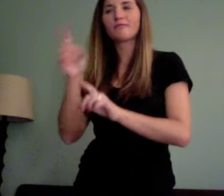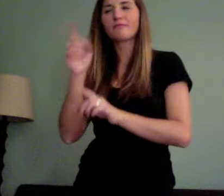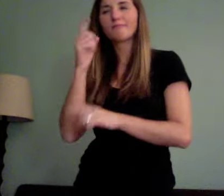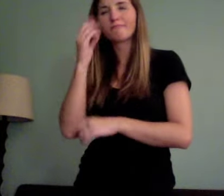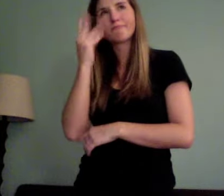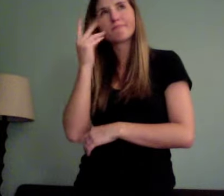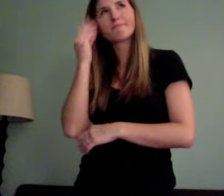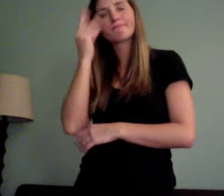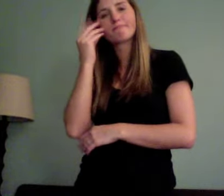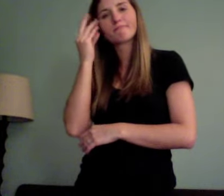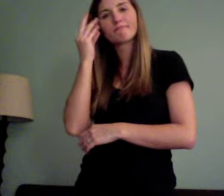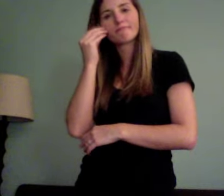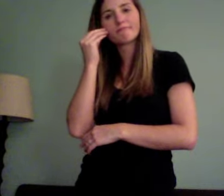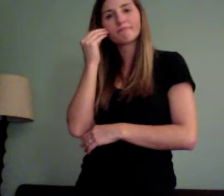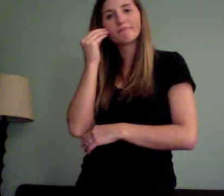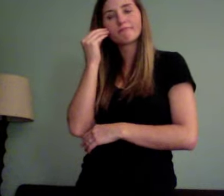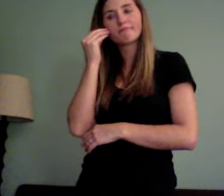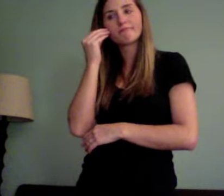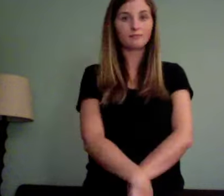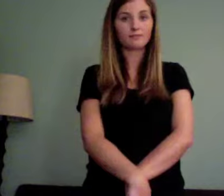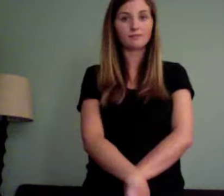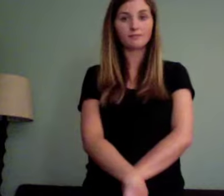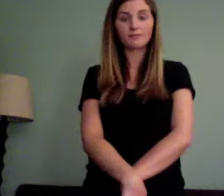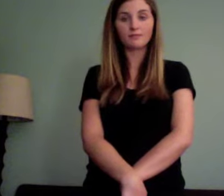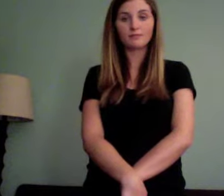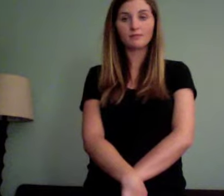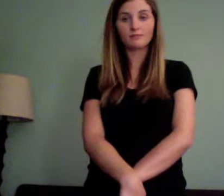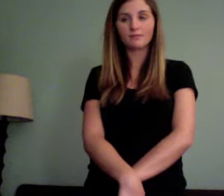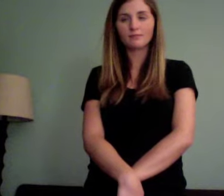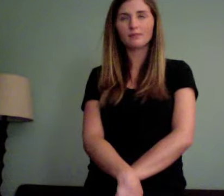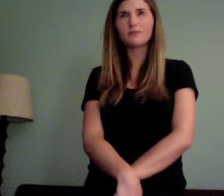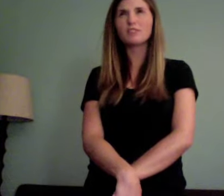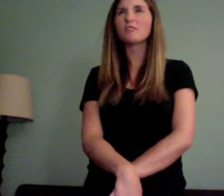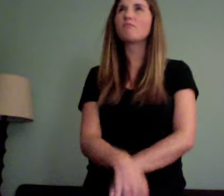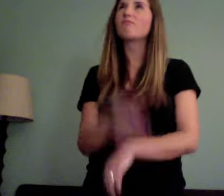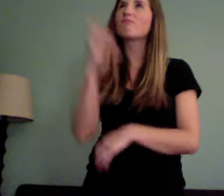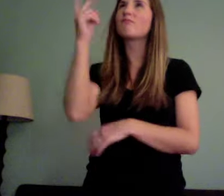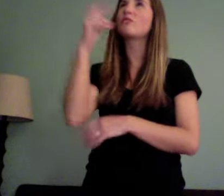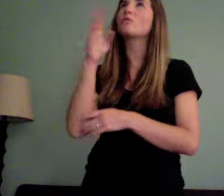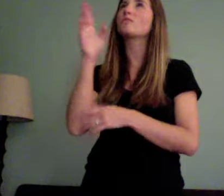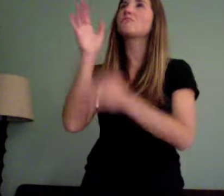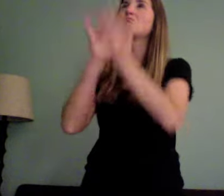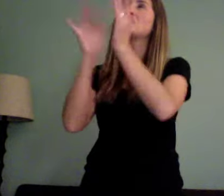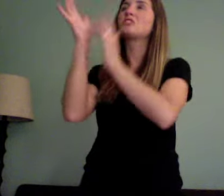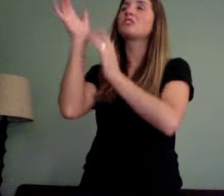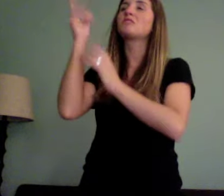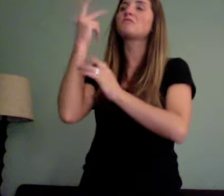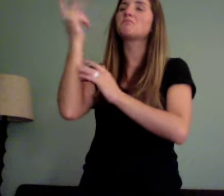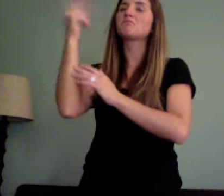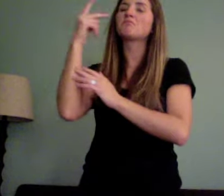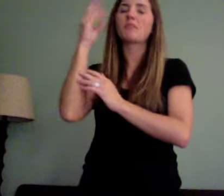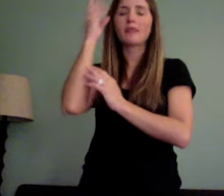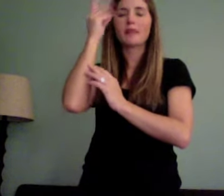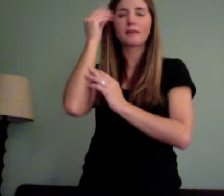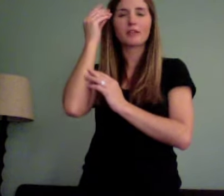about that. Just between you and Jesus, do you love me? Set aside your spouse,